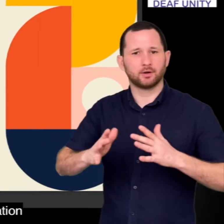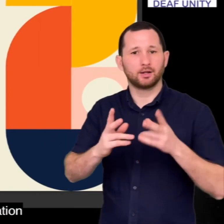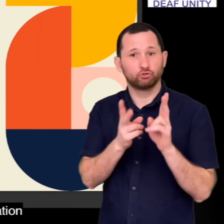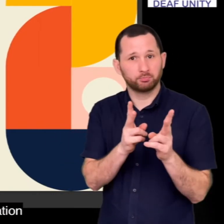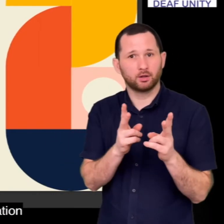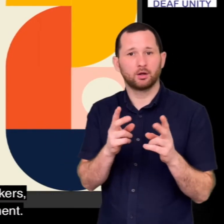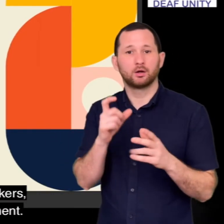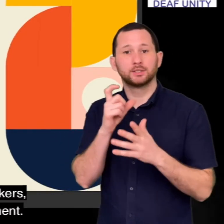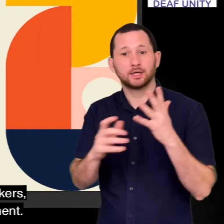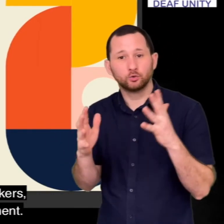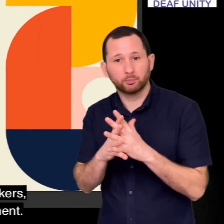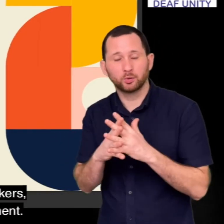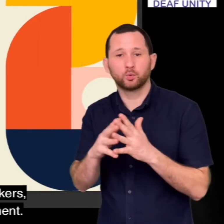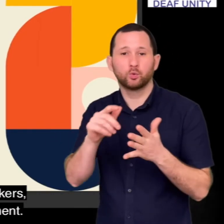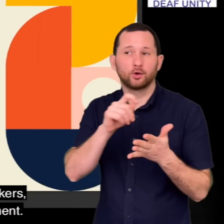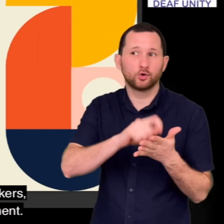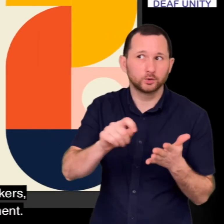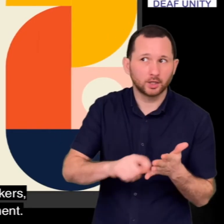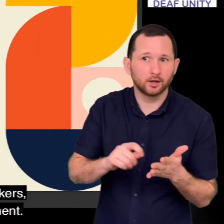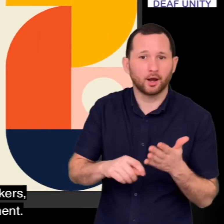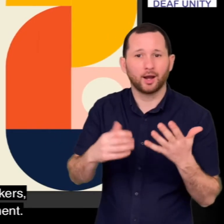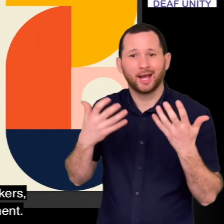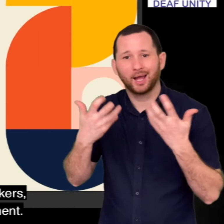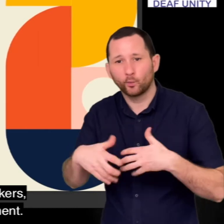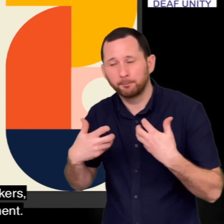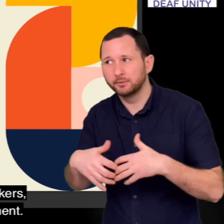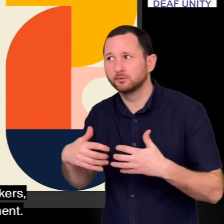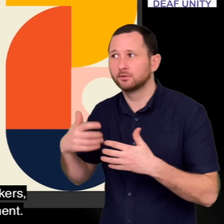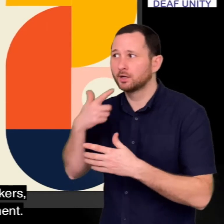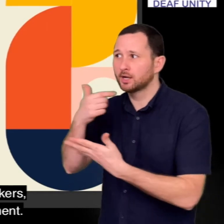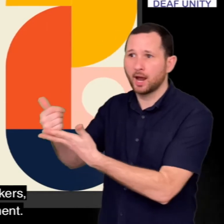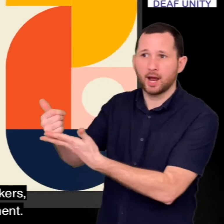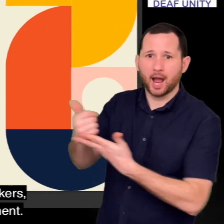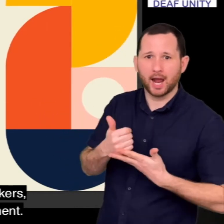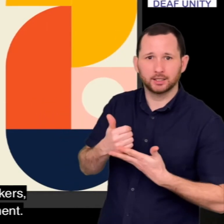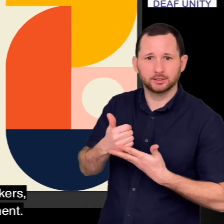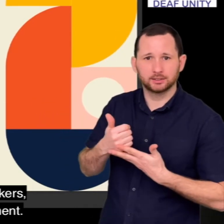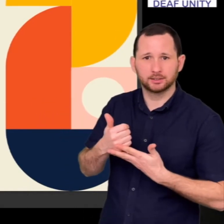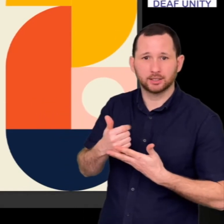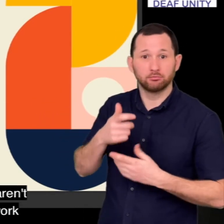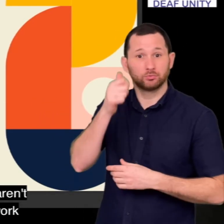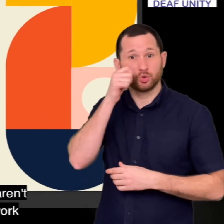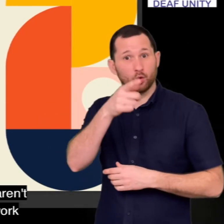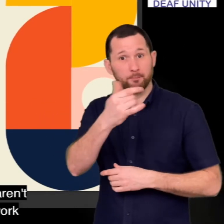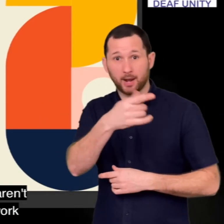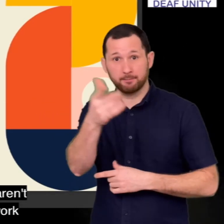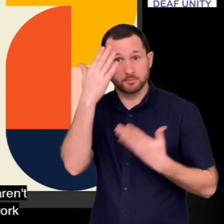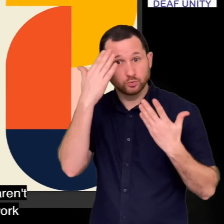interpreters, communication support workers, note takers, special aids and equipment.